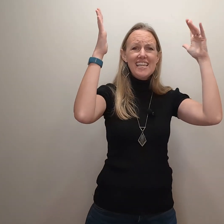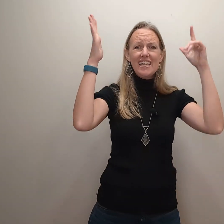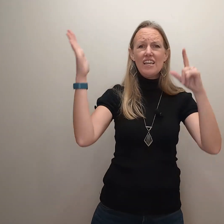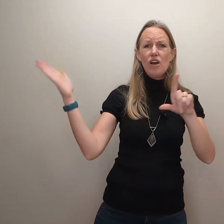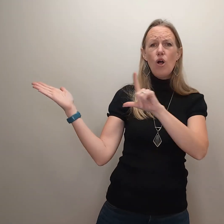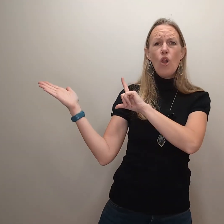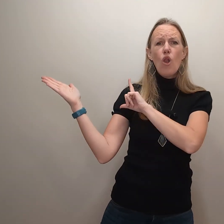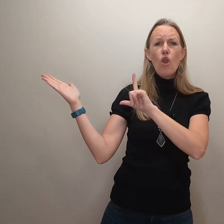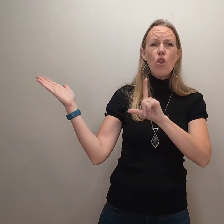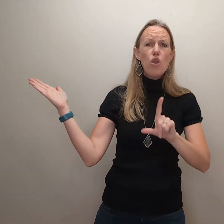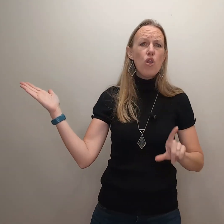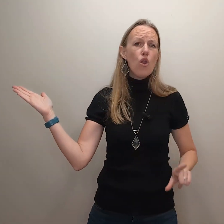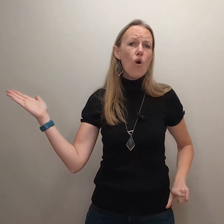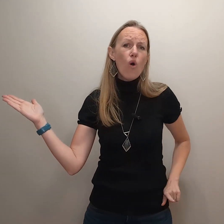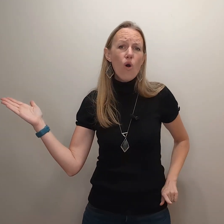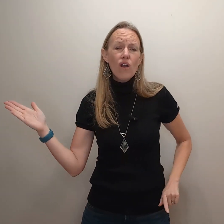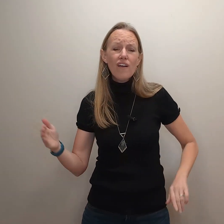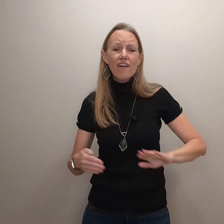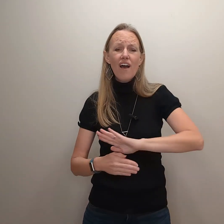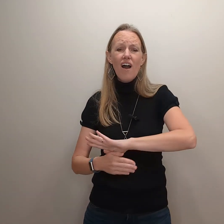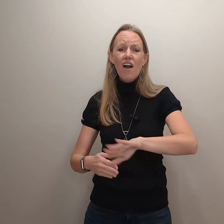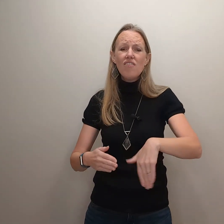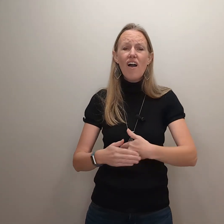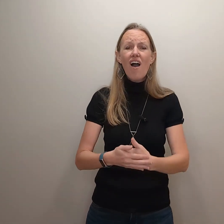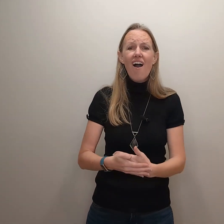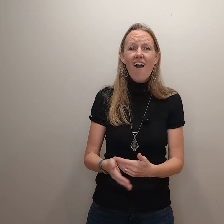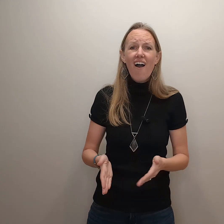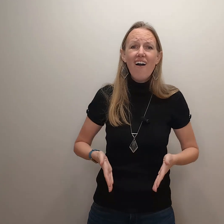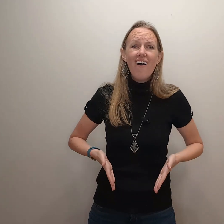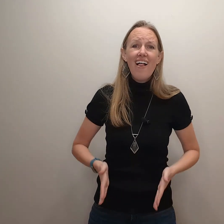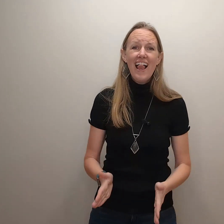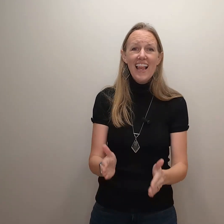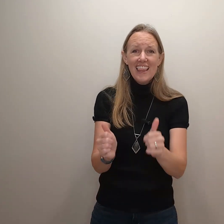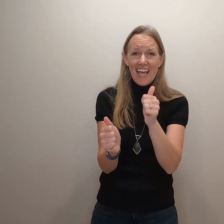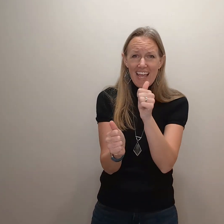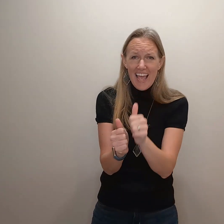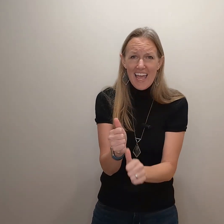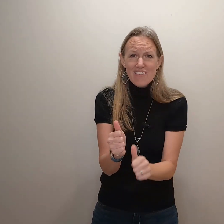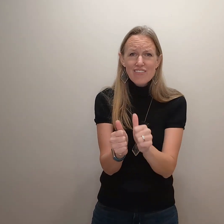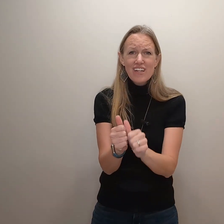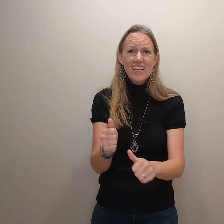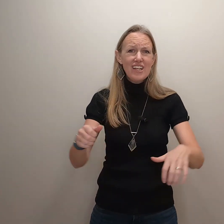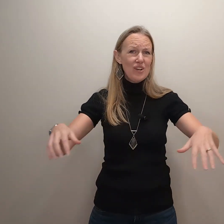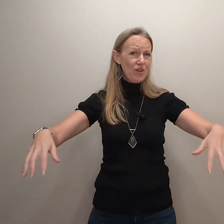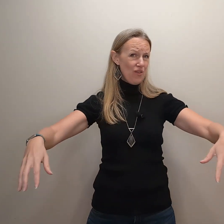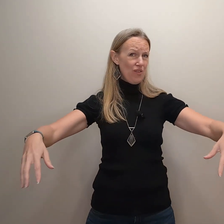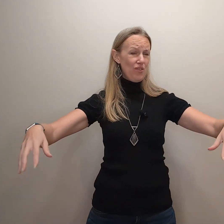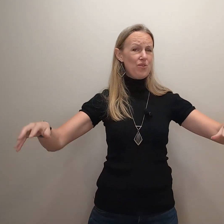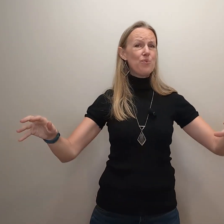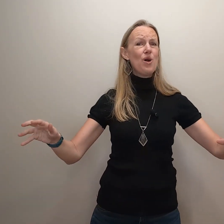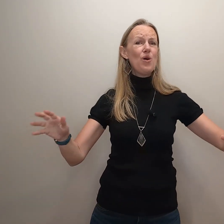Majesty, Lord of all, let every